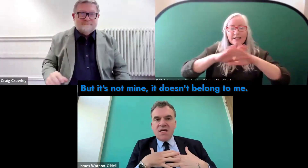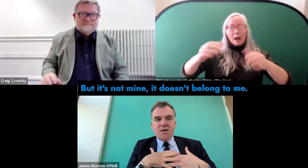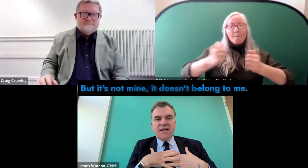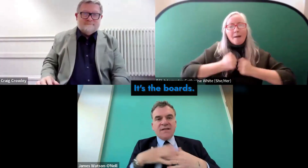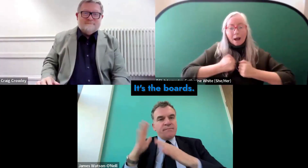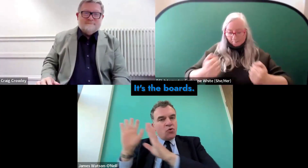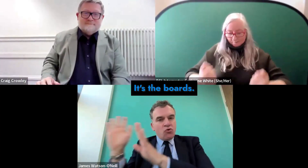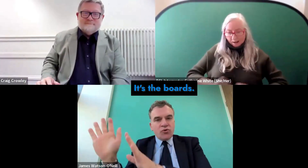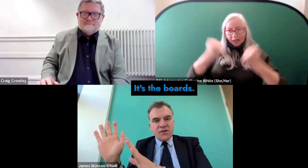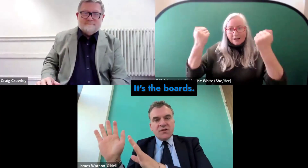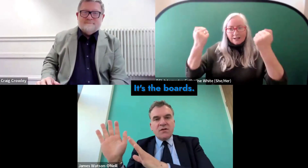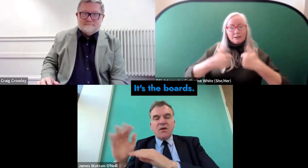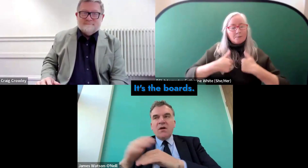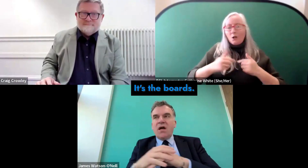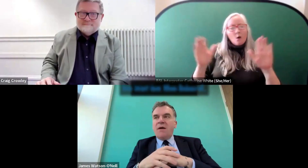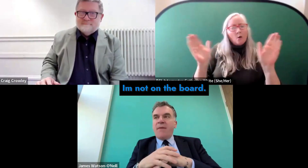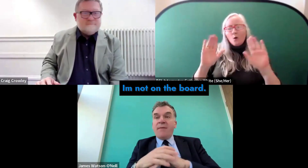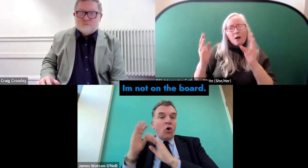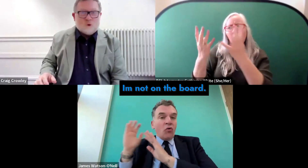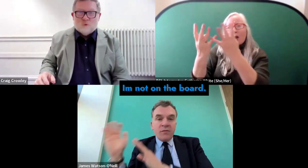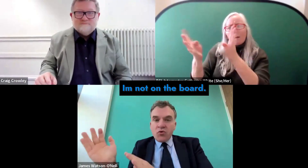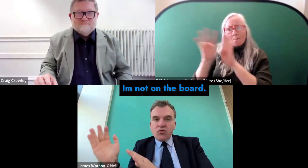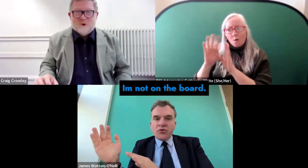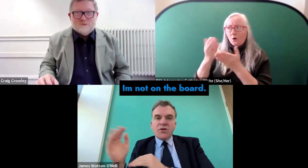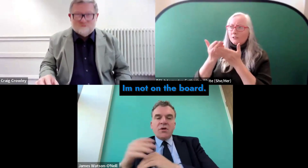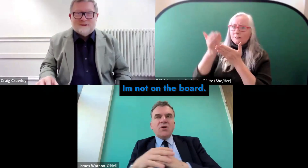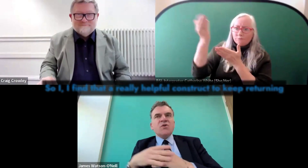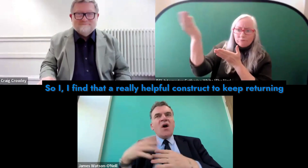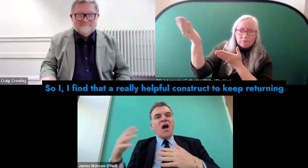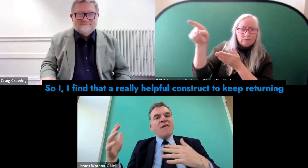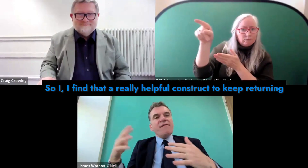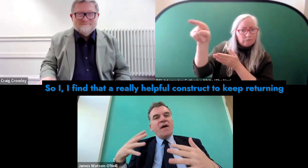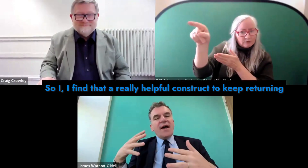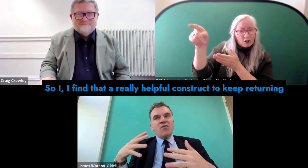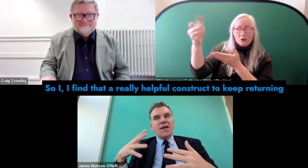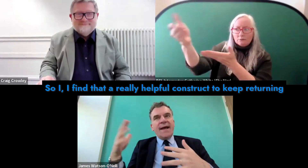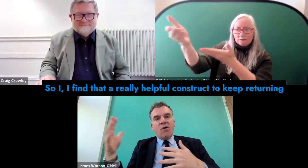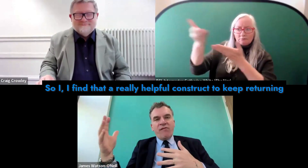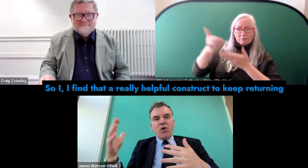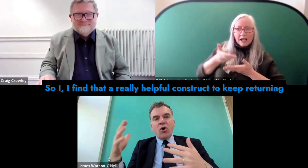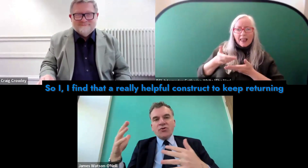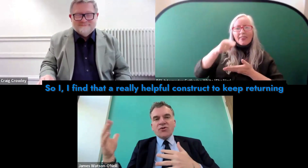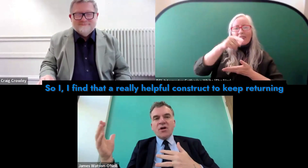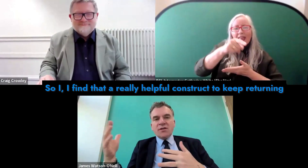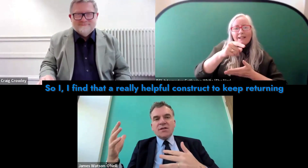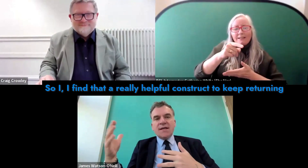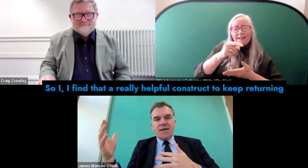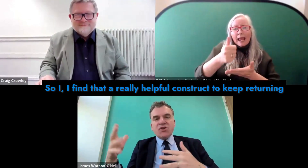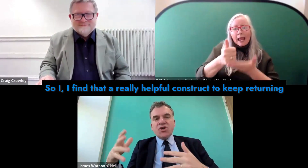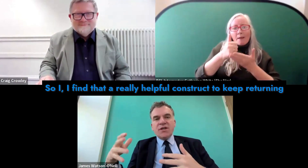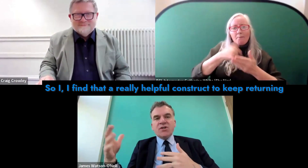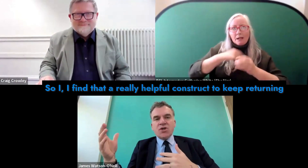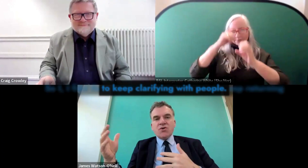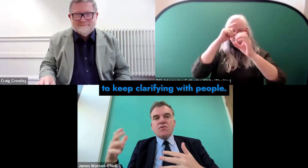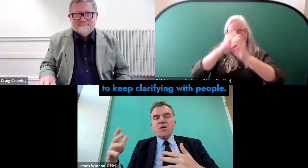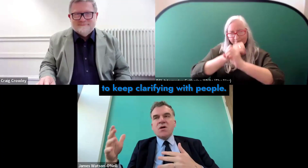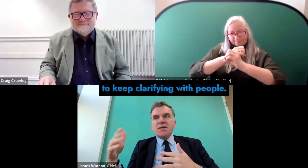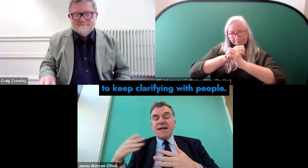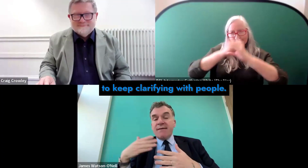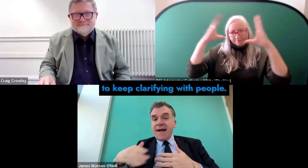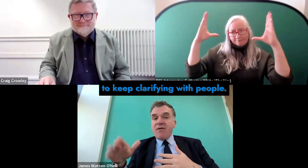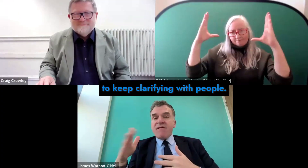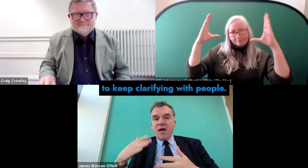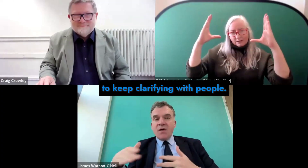belong to me. It's the board's. I'm not on the board. So I find that a really helpful construct to keep returning